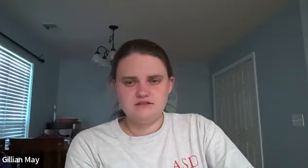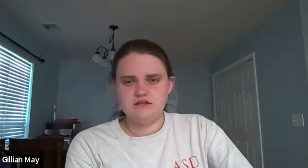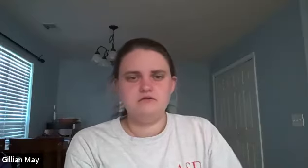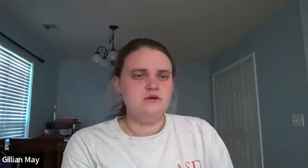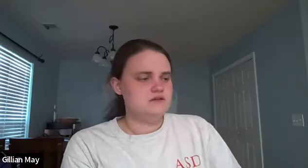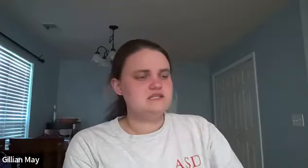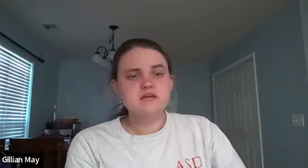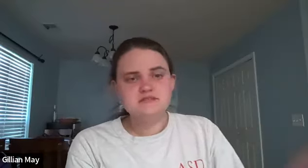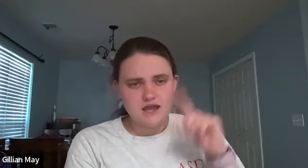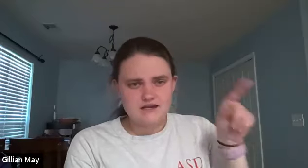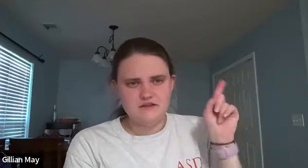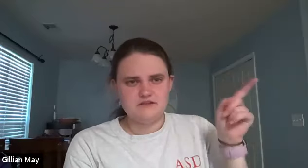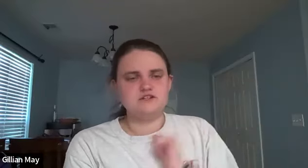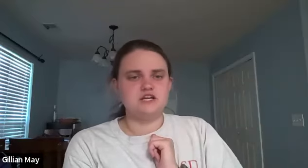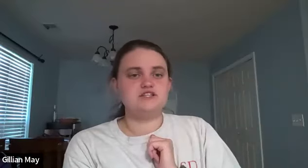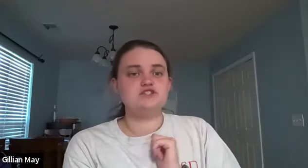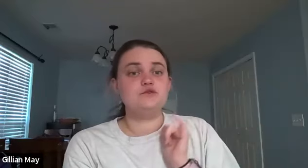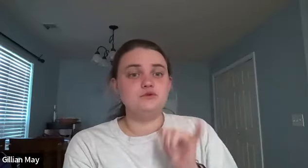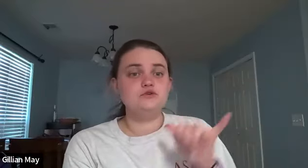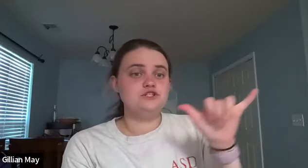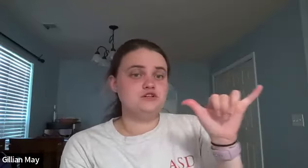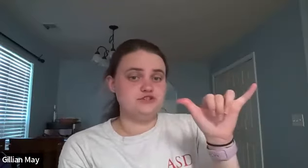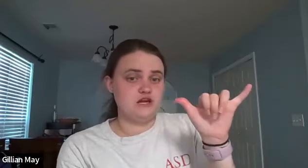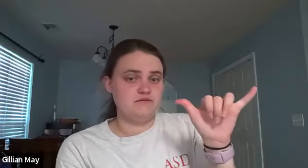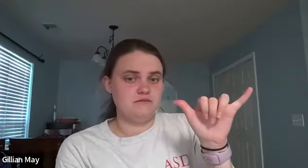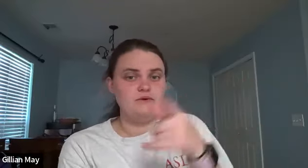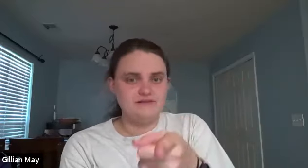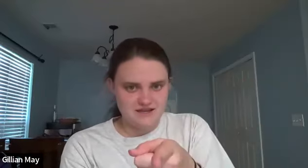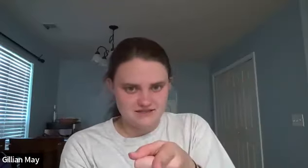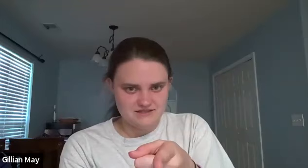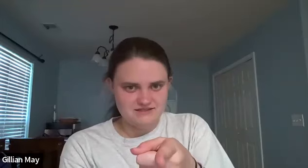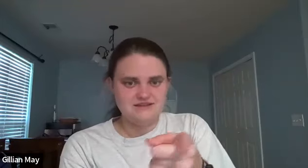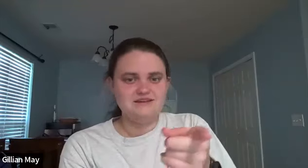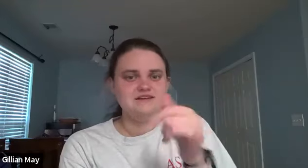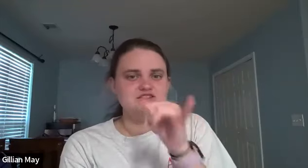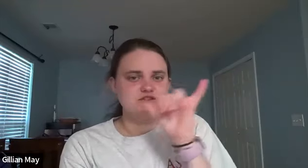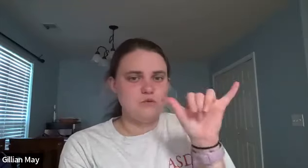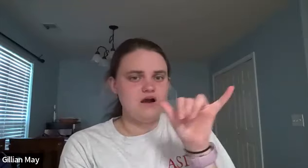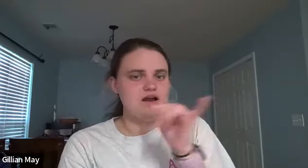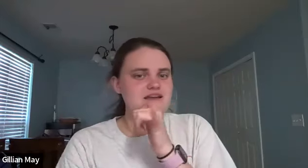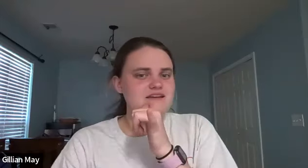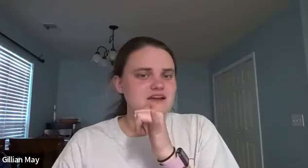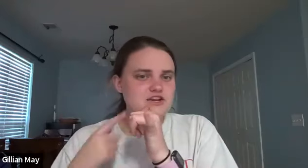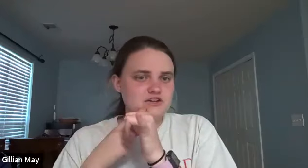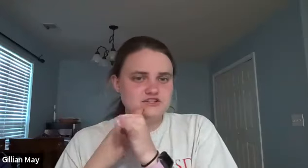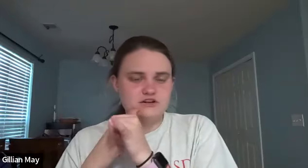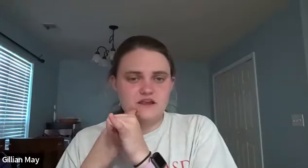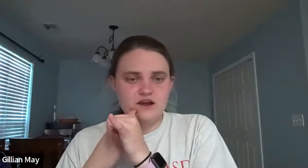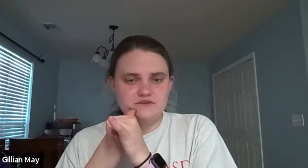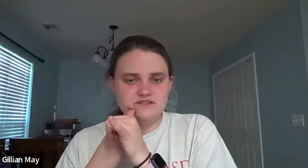No. Sometimes I add it there. That's why I was checking. So for rude, what you're going to do is you're going to have, well, yes. So it's the Y, and you're going to start on the opposite